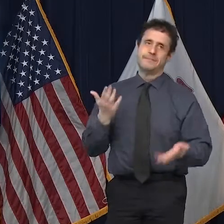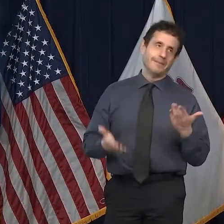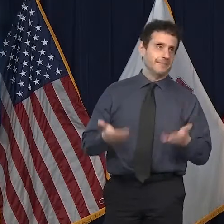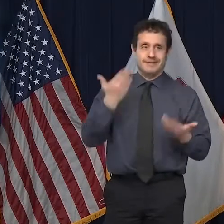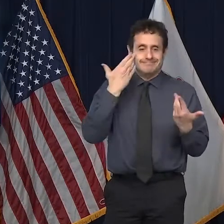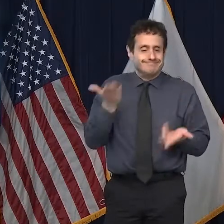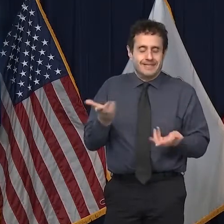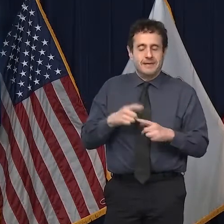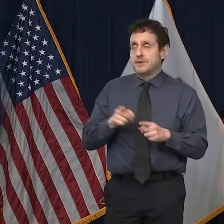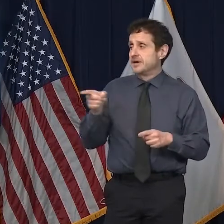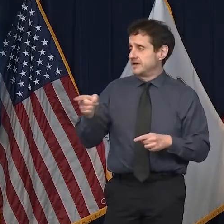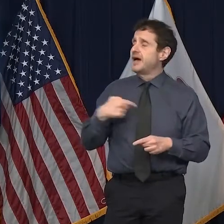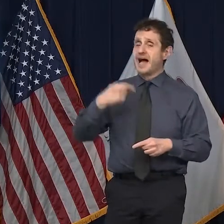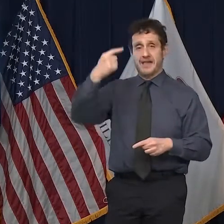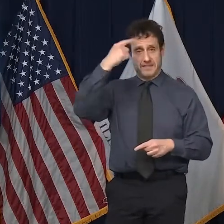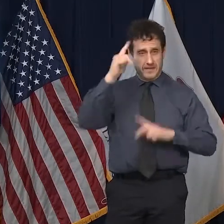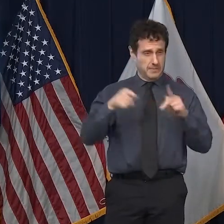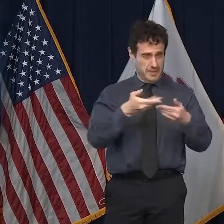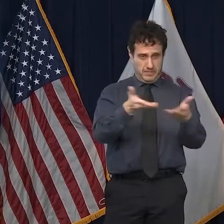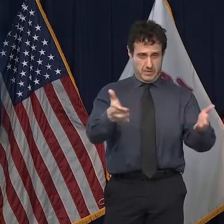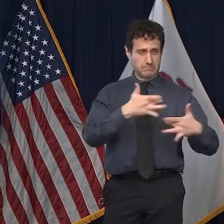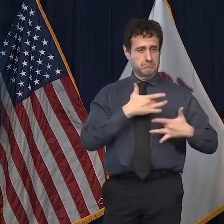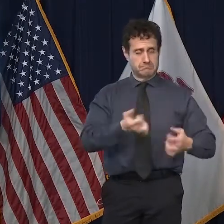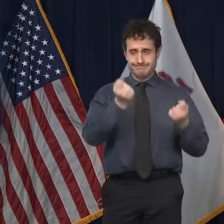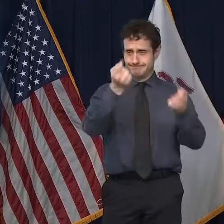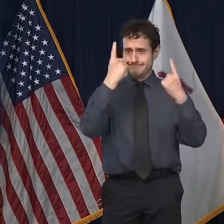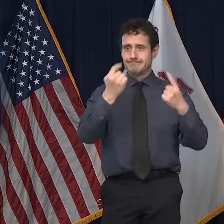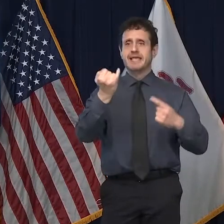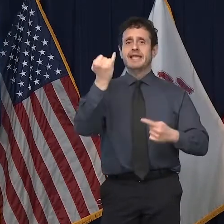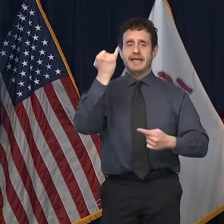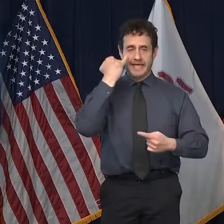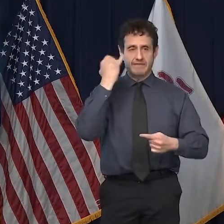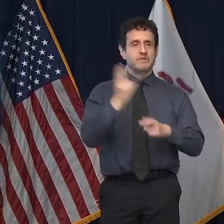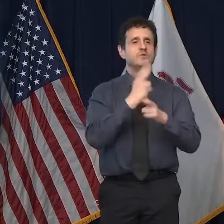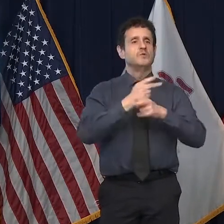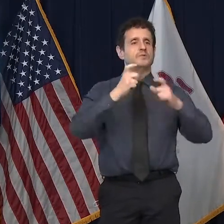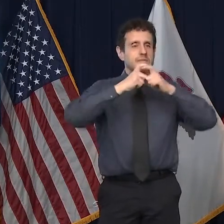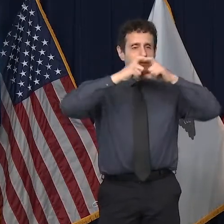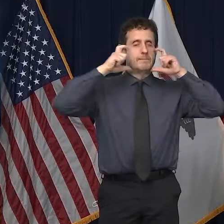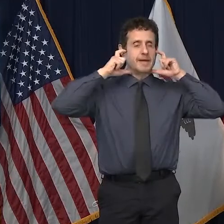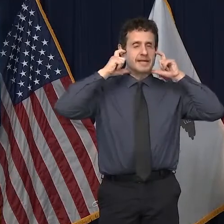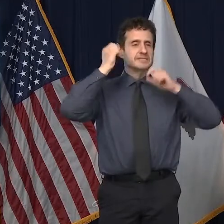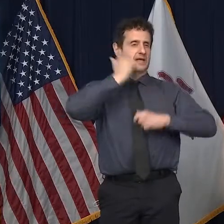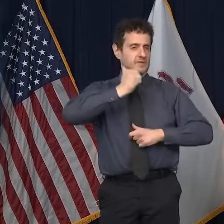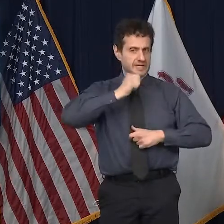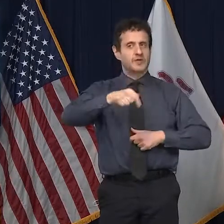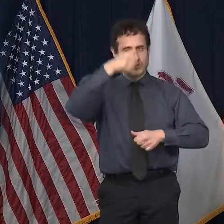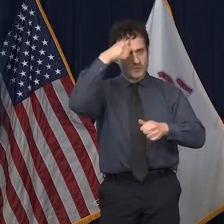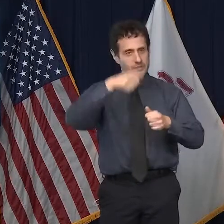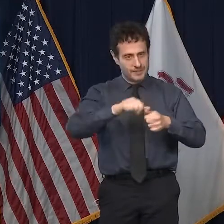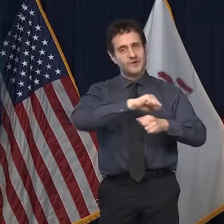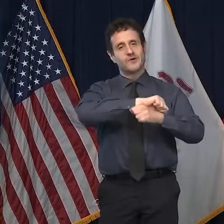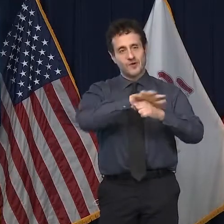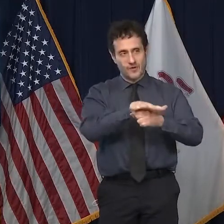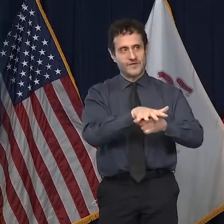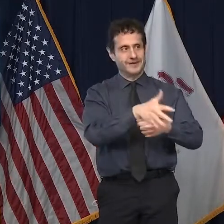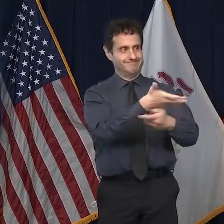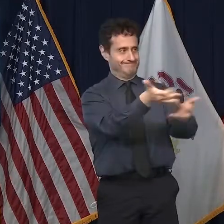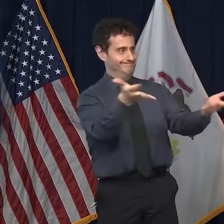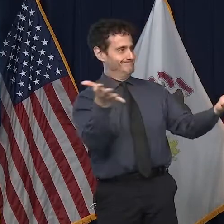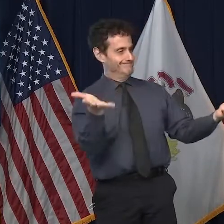Perhaps, but I do think that people understand that, if you're putting on a mask every day, you remember that COVID is all about